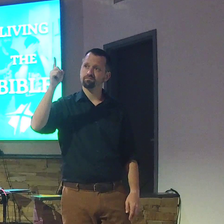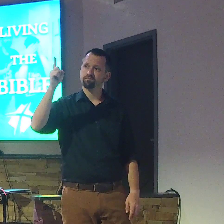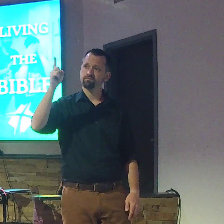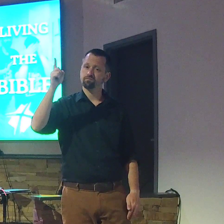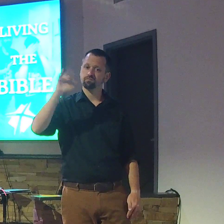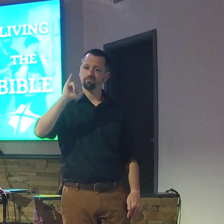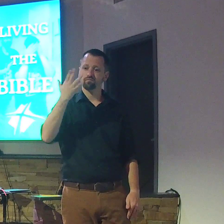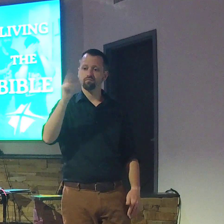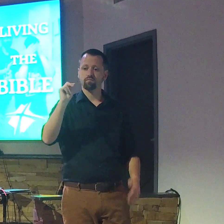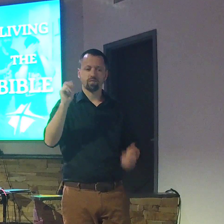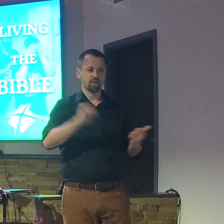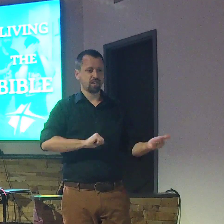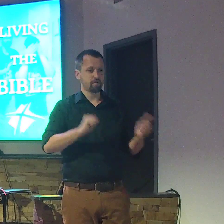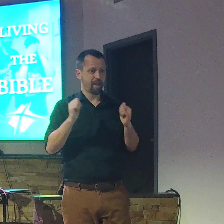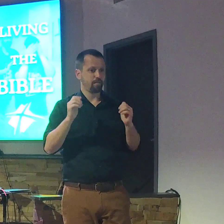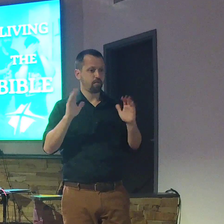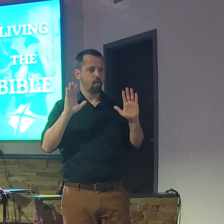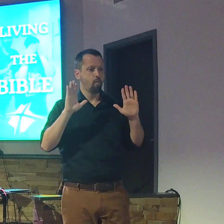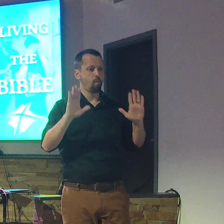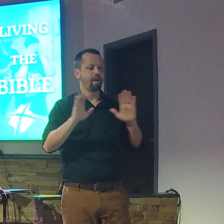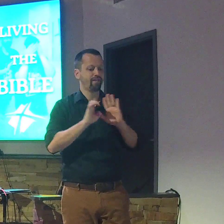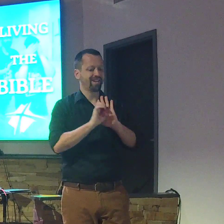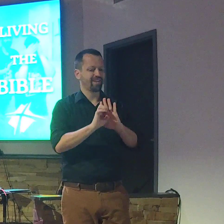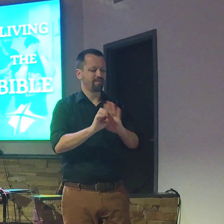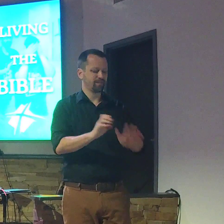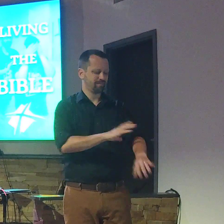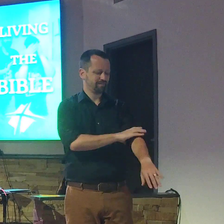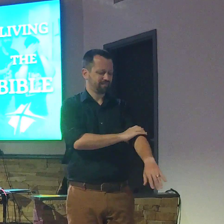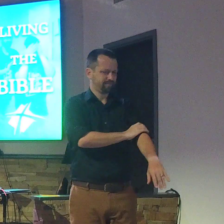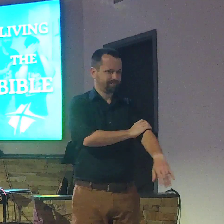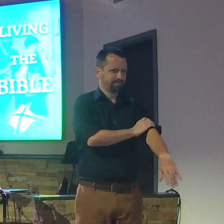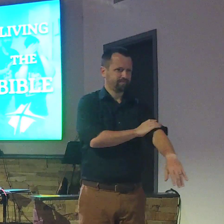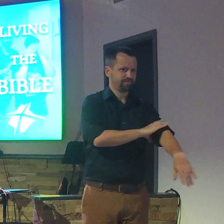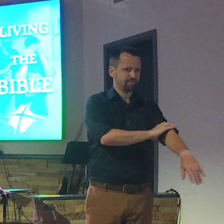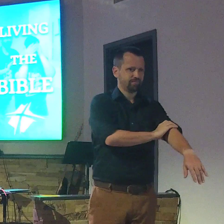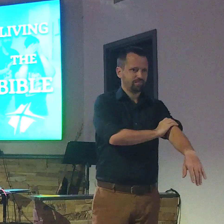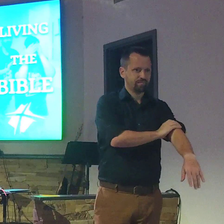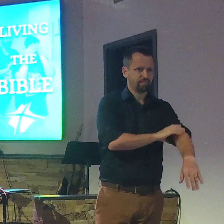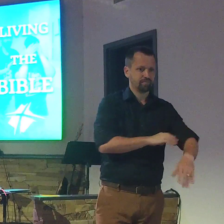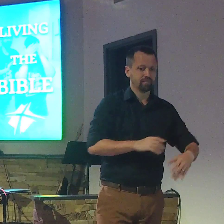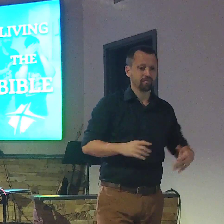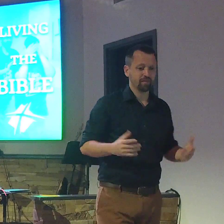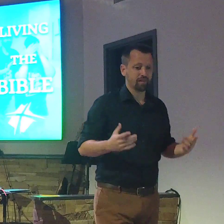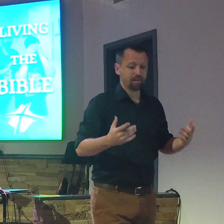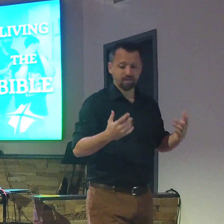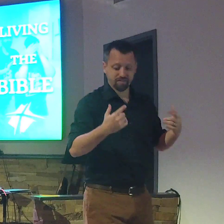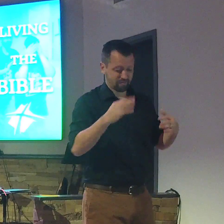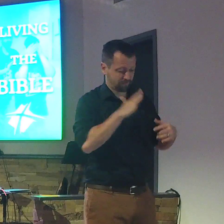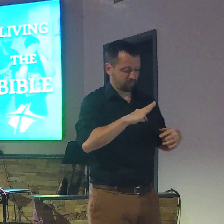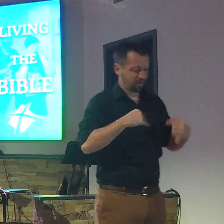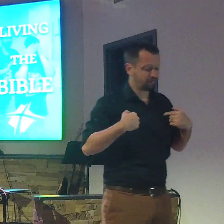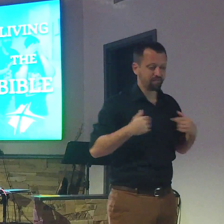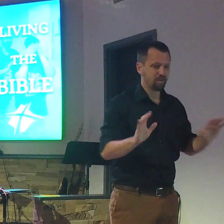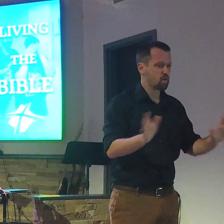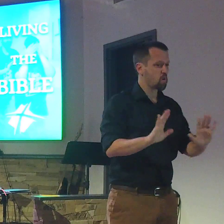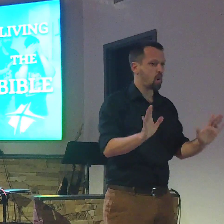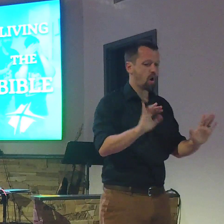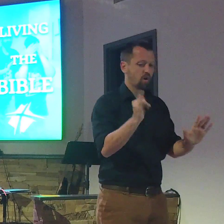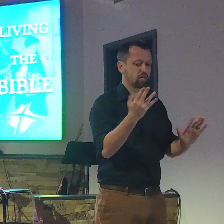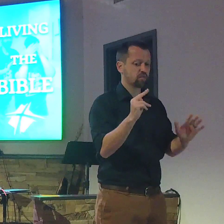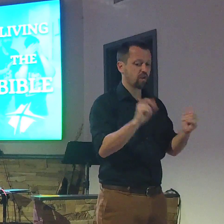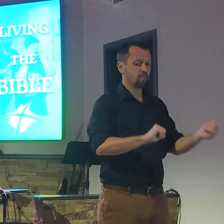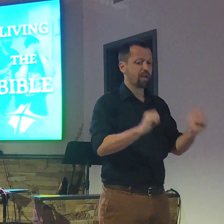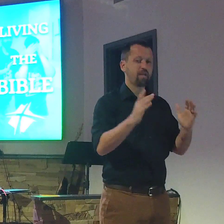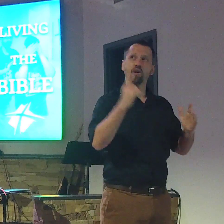John the Baptist was a great example of that. He wanted to make sure that he didn't take the credit. Give God the